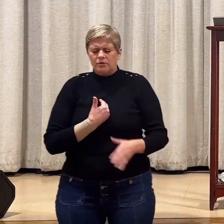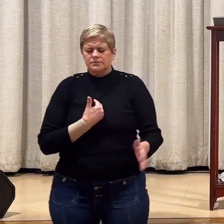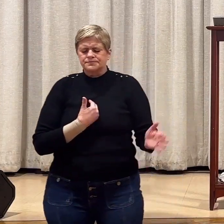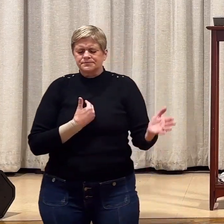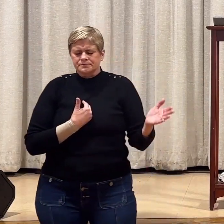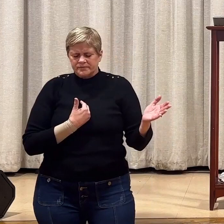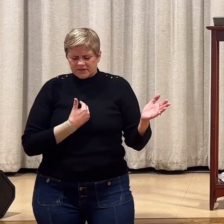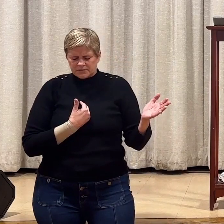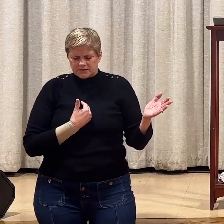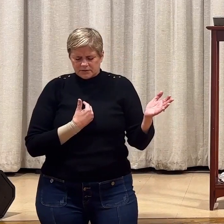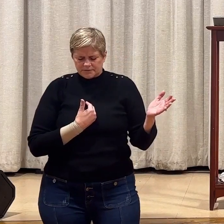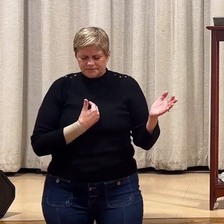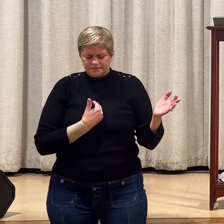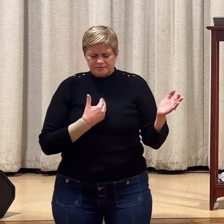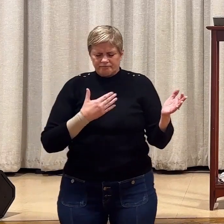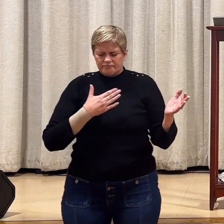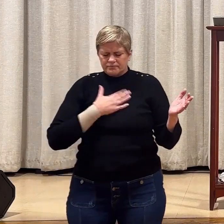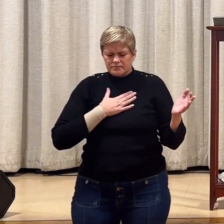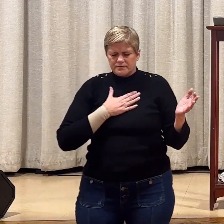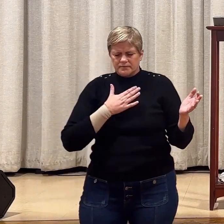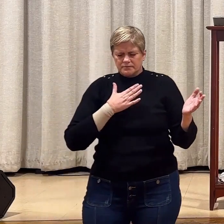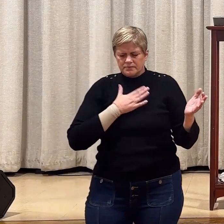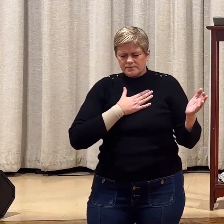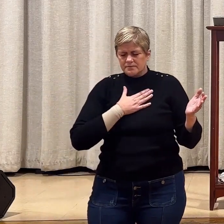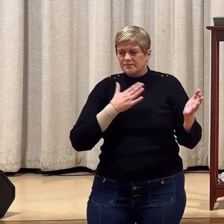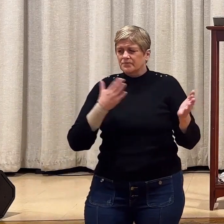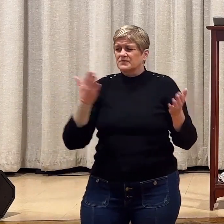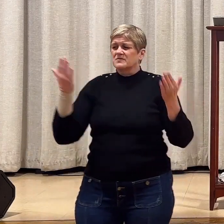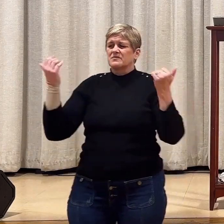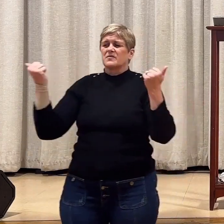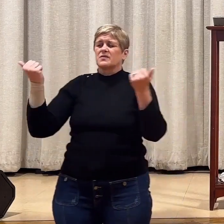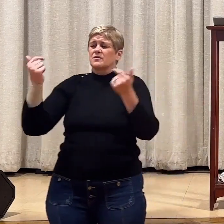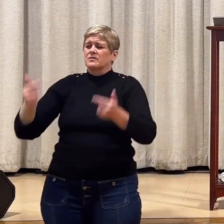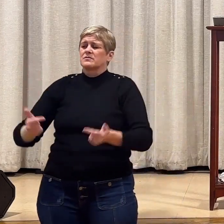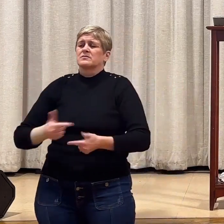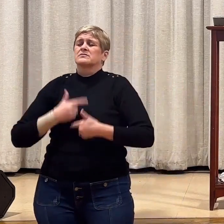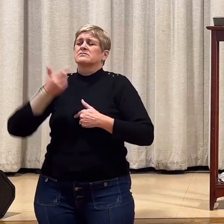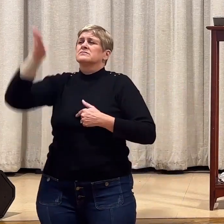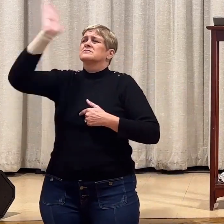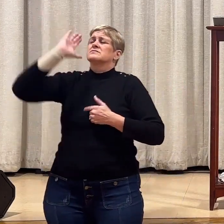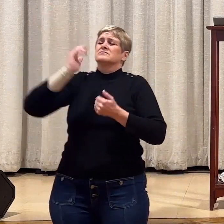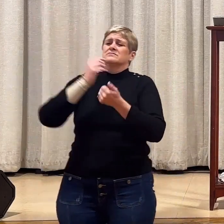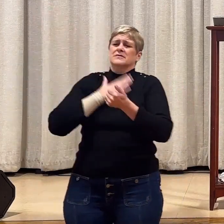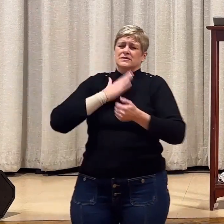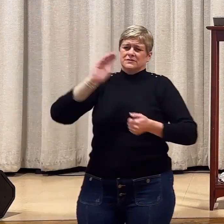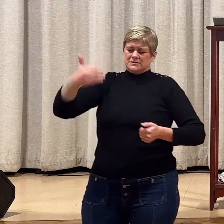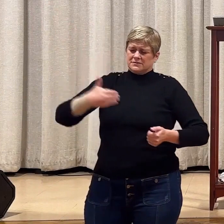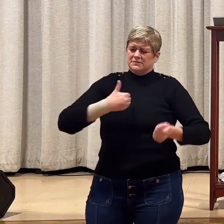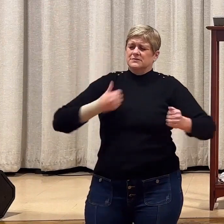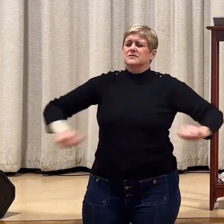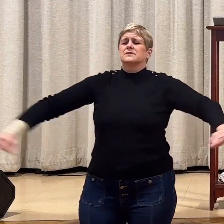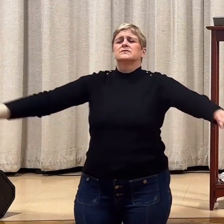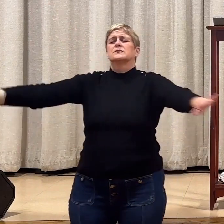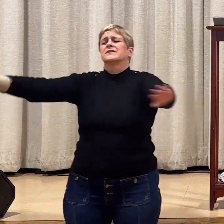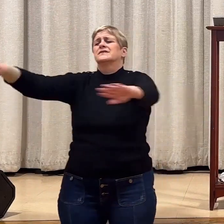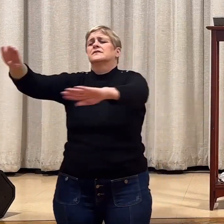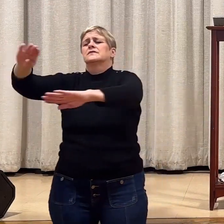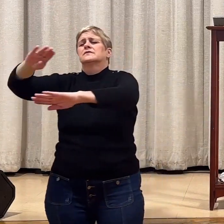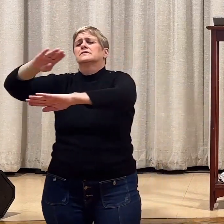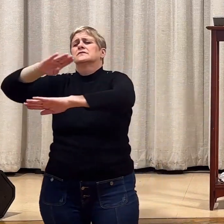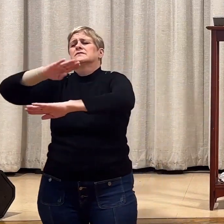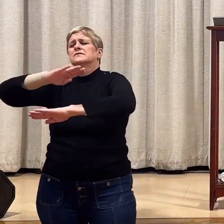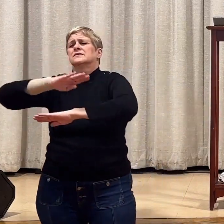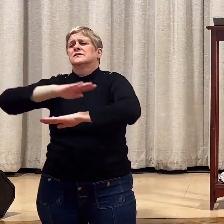soul. So it is well, it is